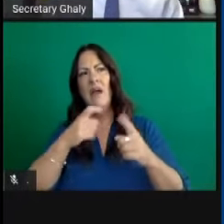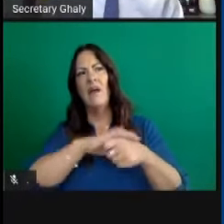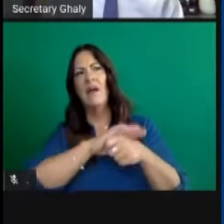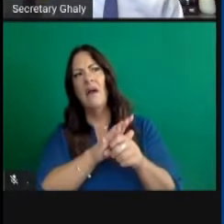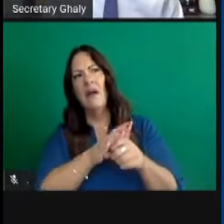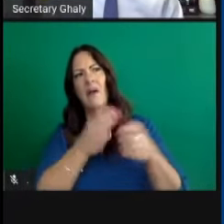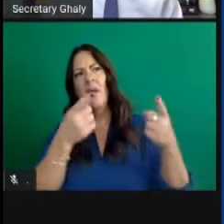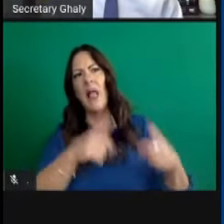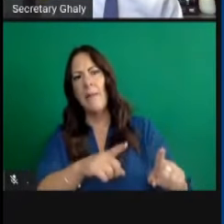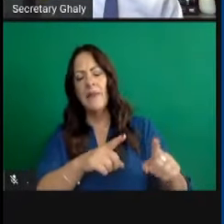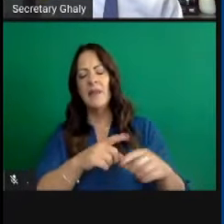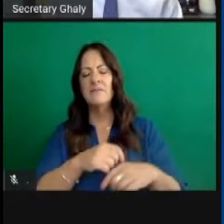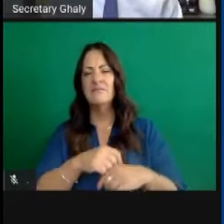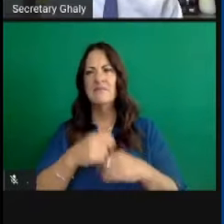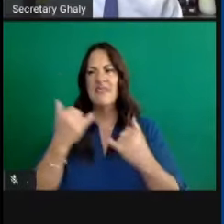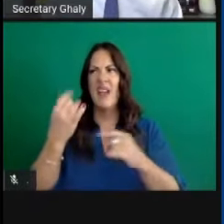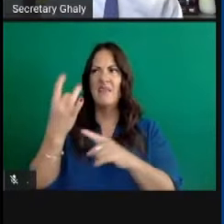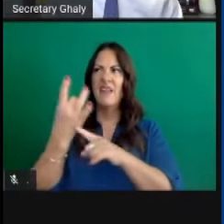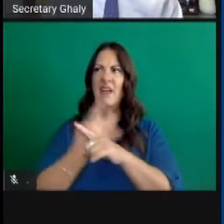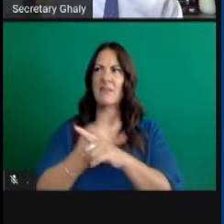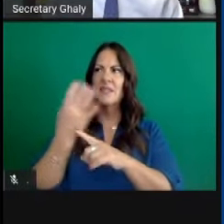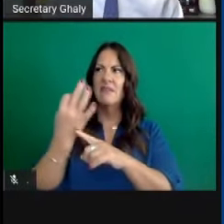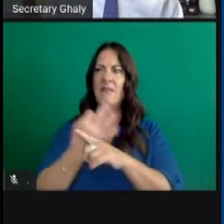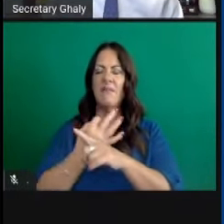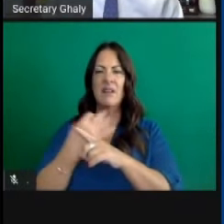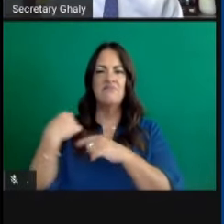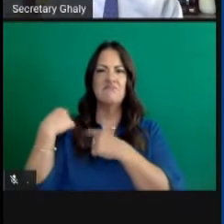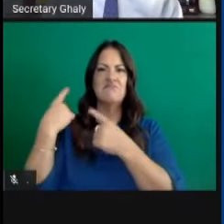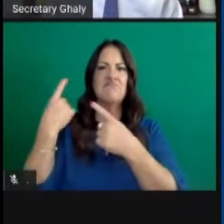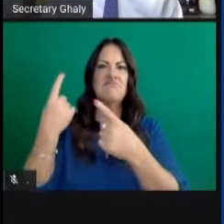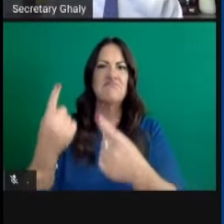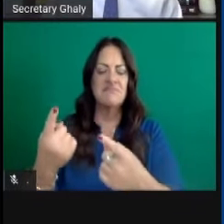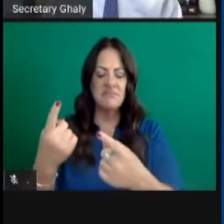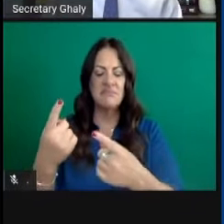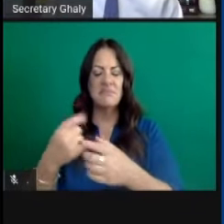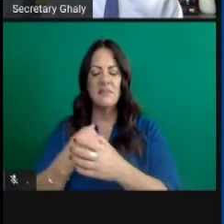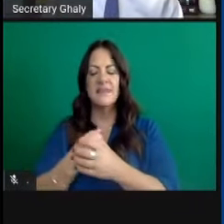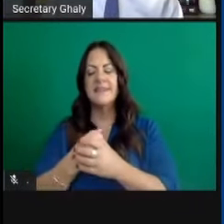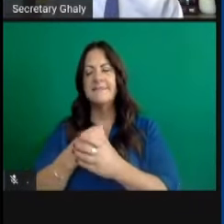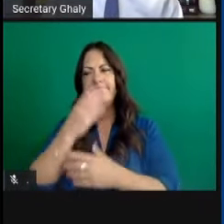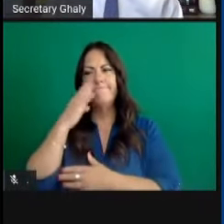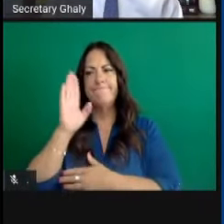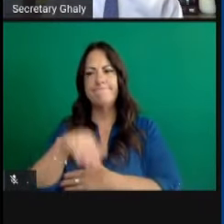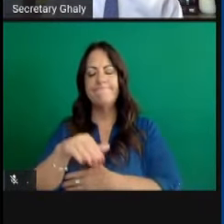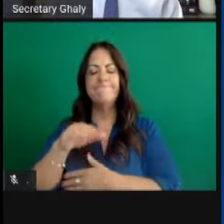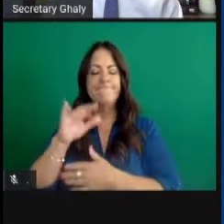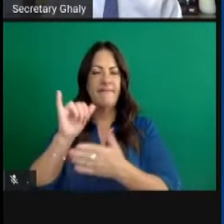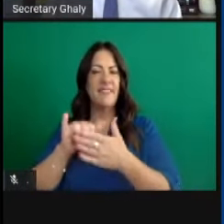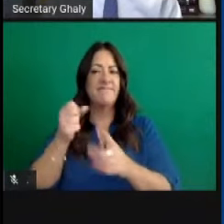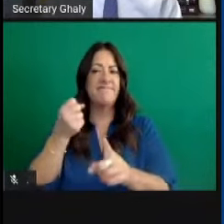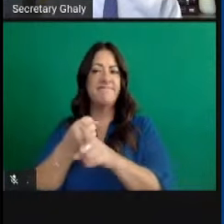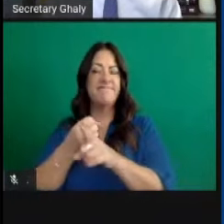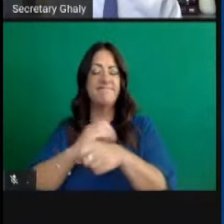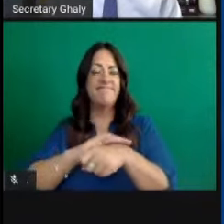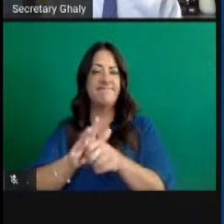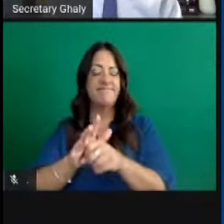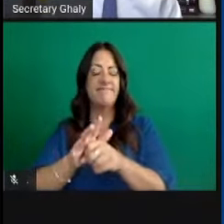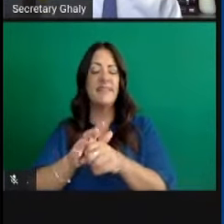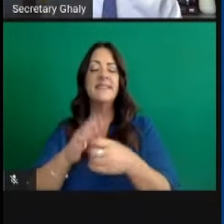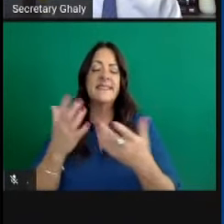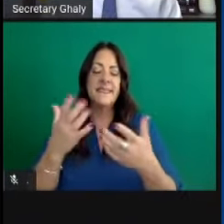response is real. And we know that the pandemic has altered our way of living. We've all made